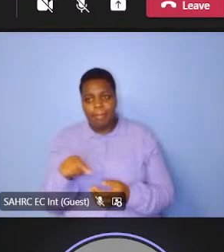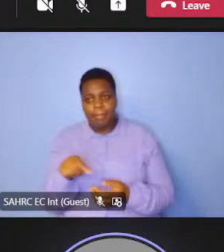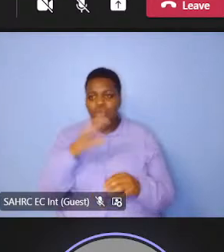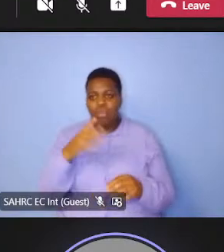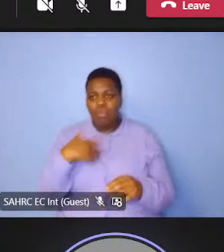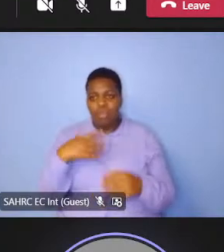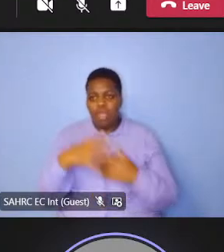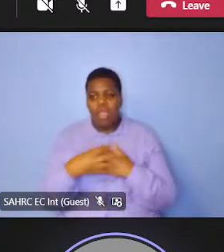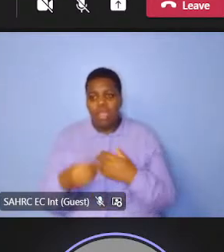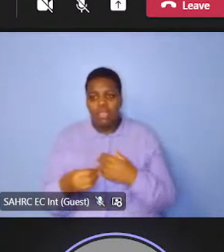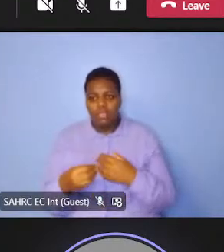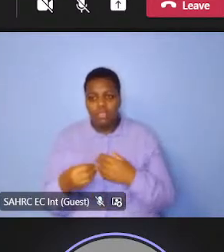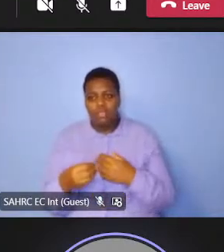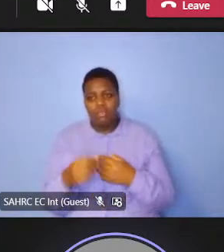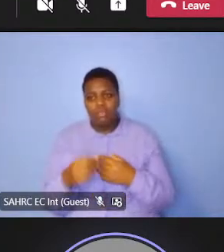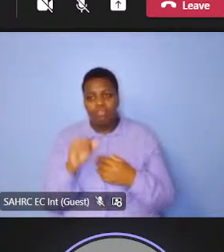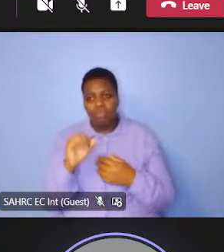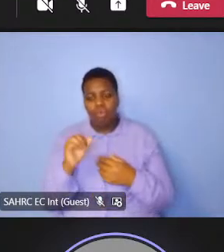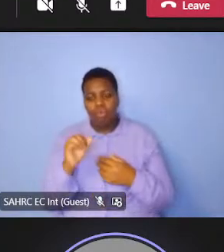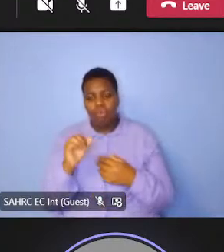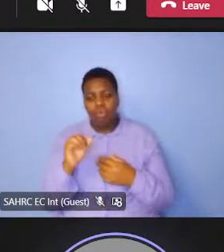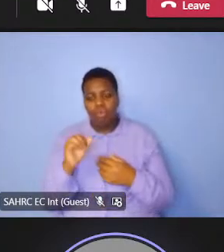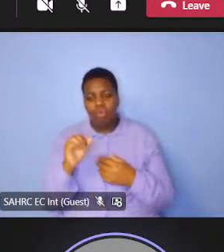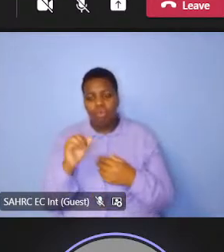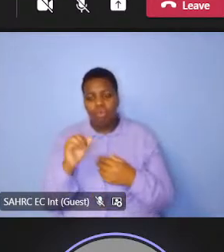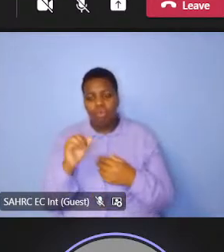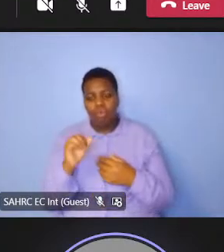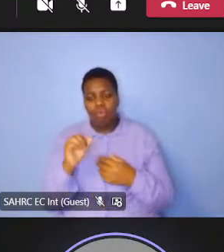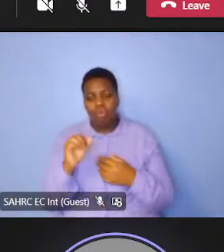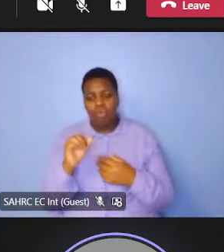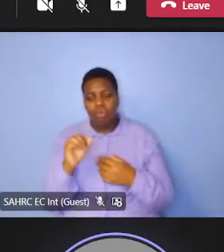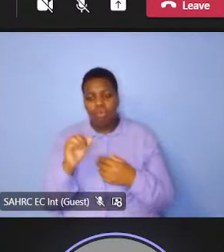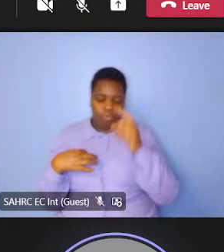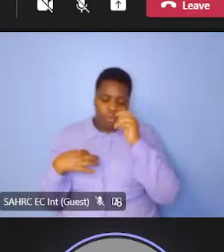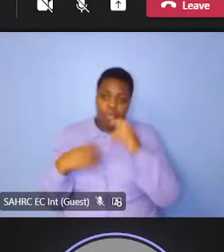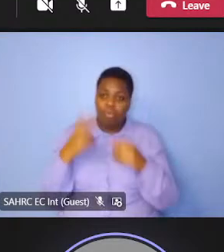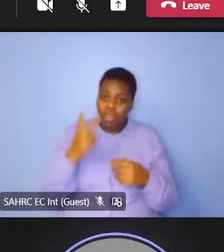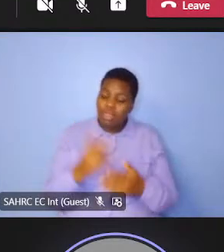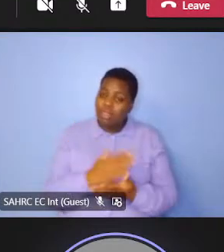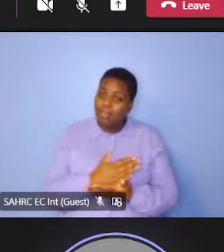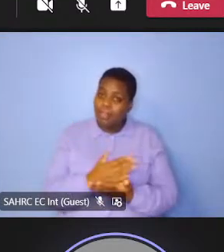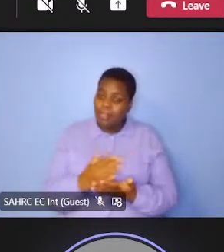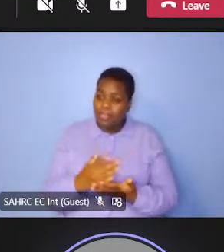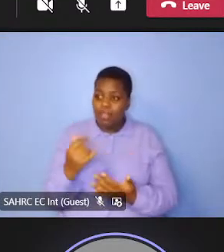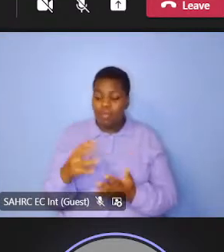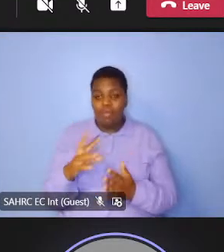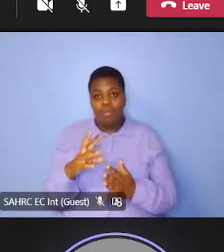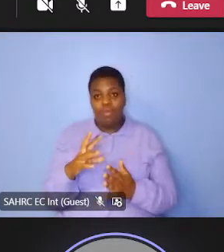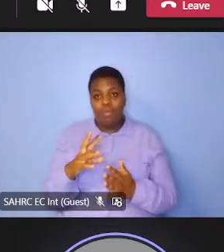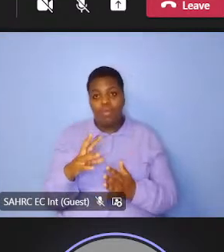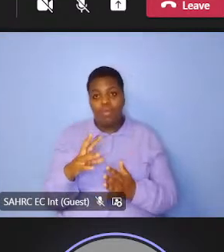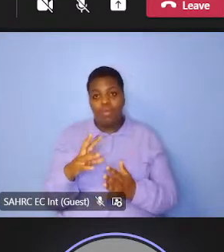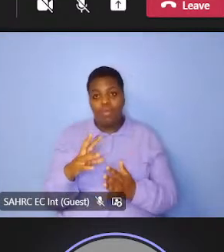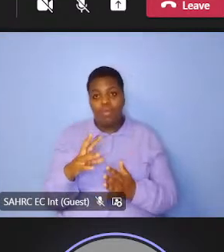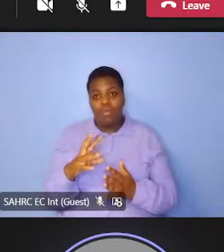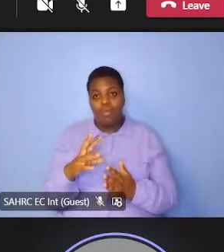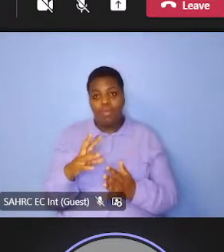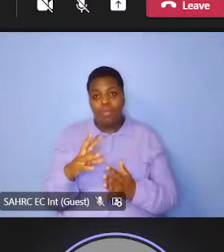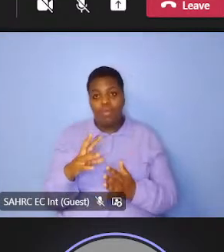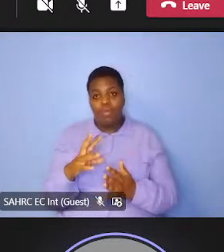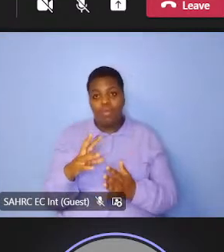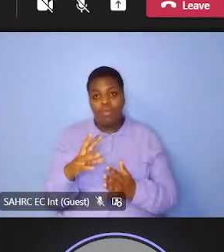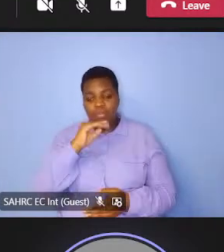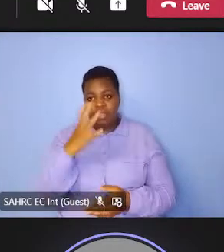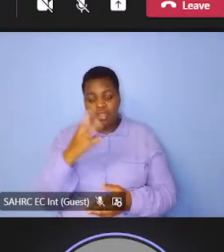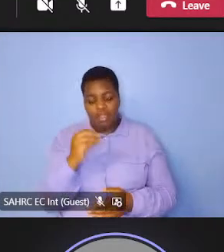about their sexuality. We've seen it, for example, even play itself out in religion with having a Muslim